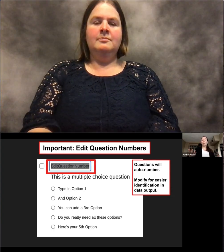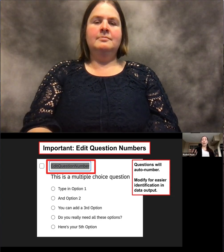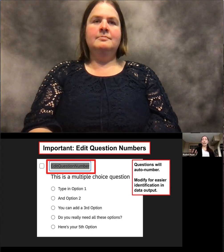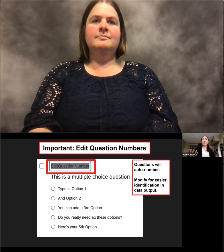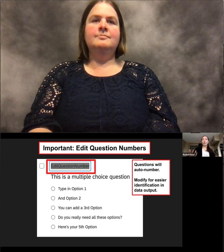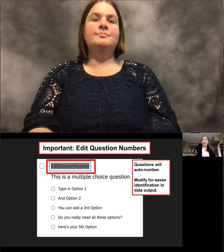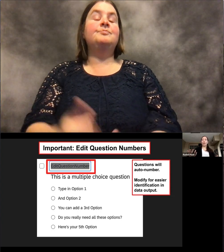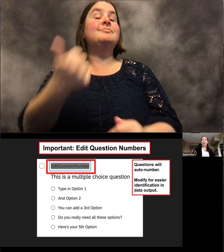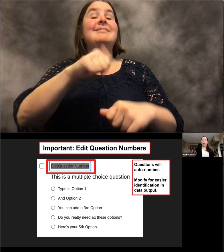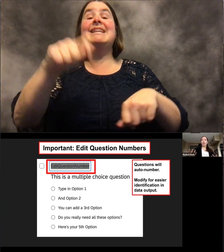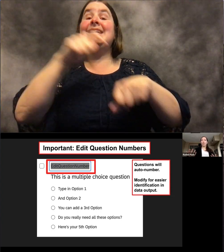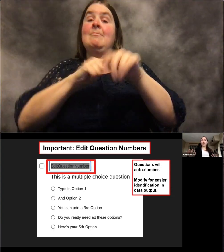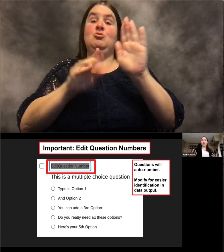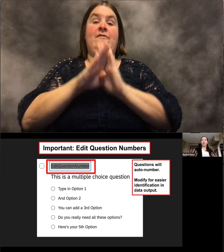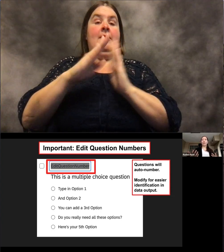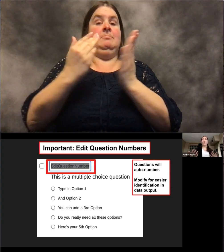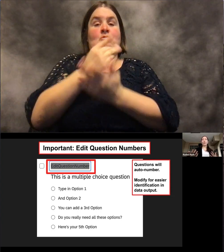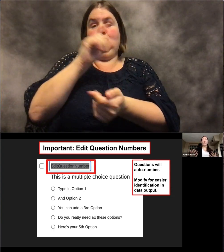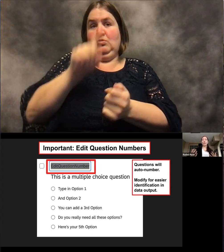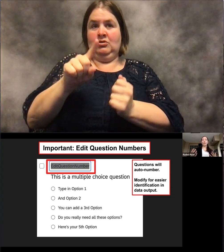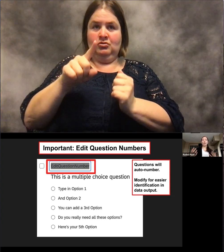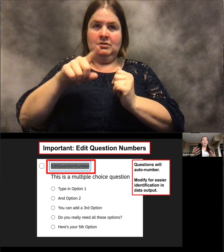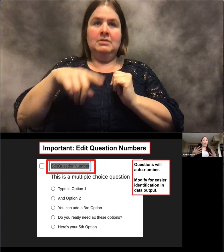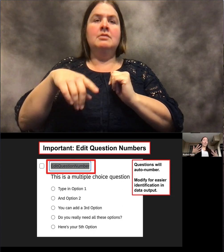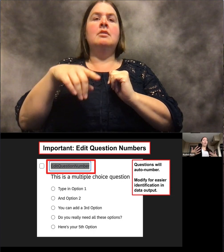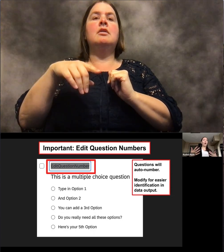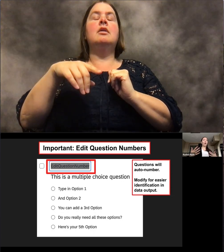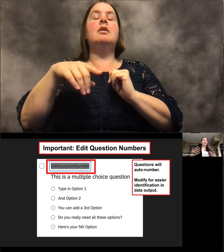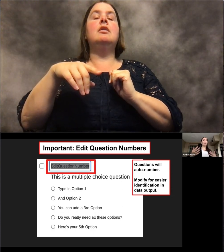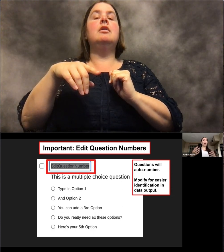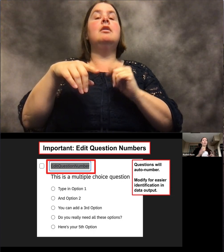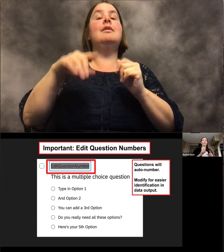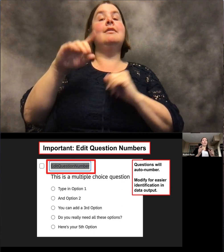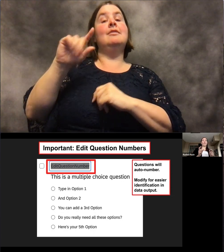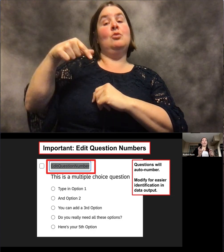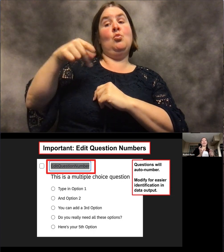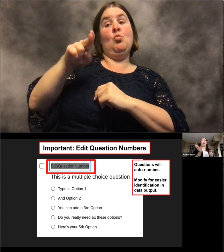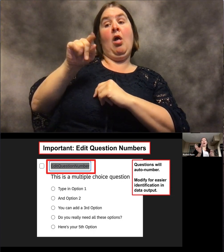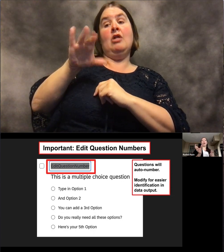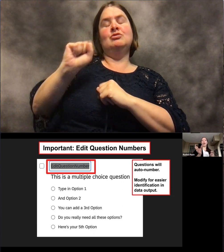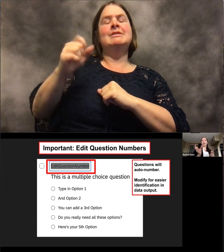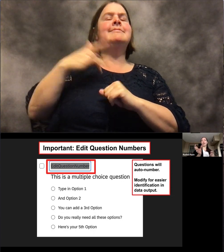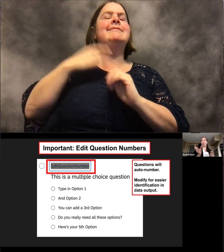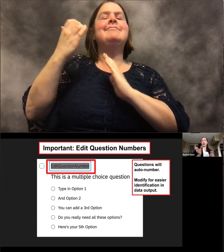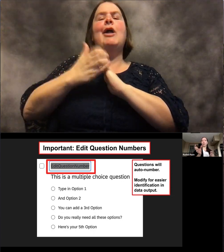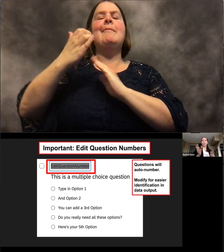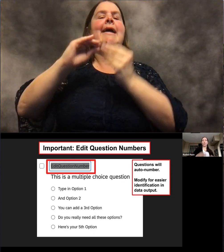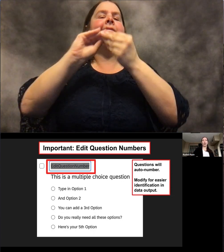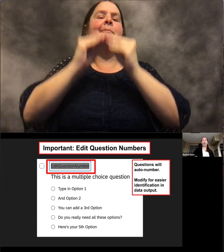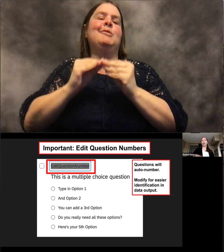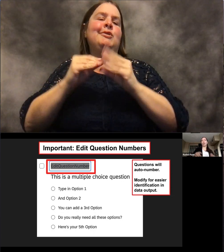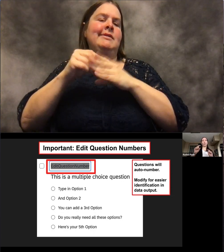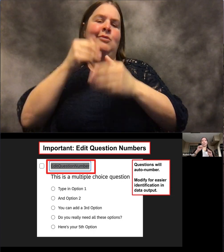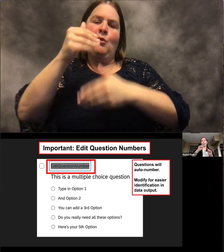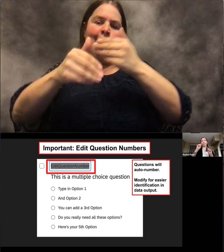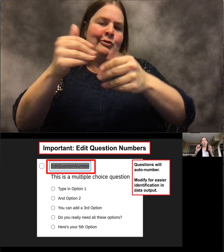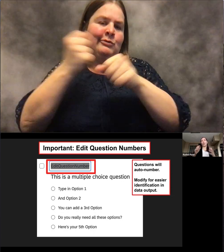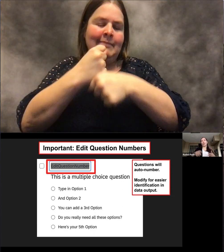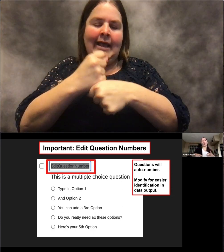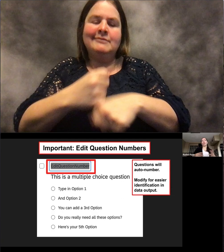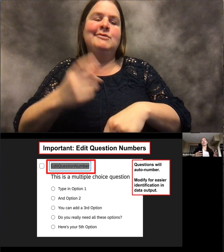When you create a new question, the questions by default are just given an automatic number. So it'll